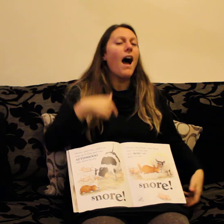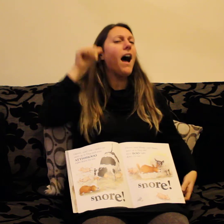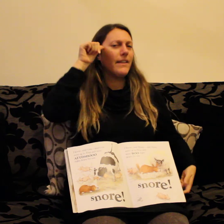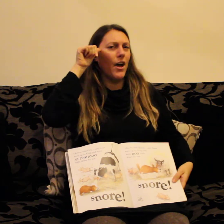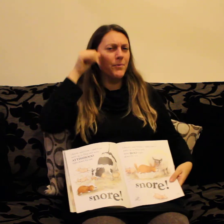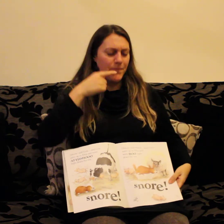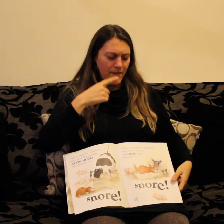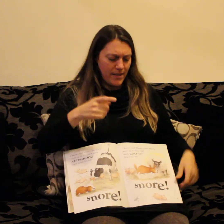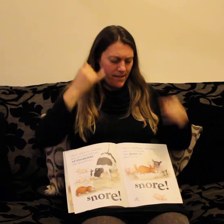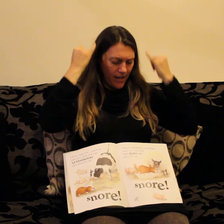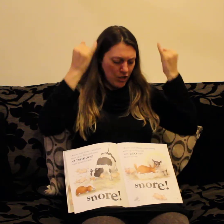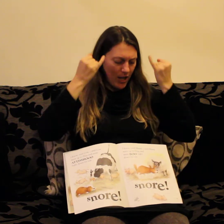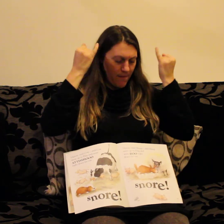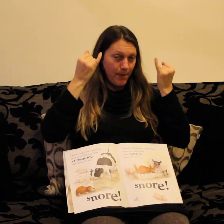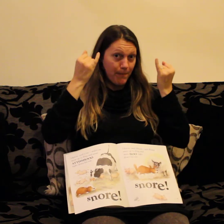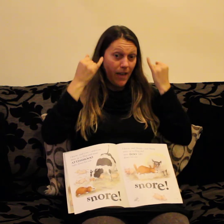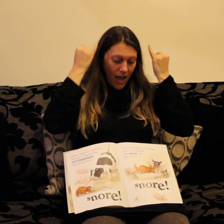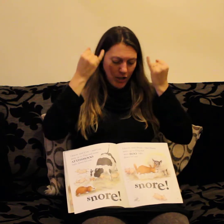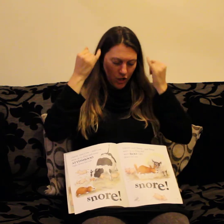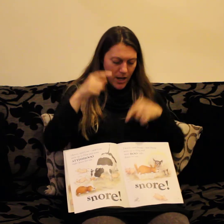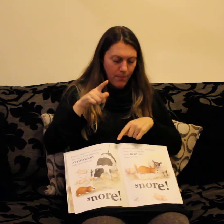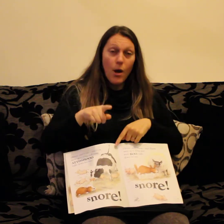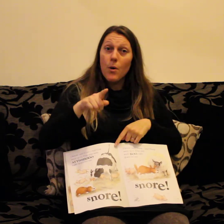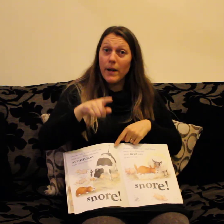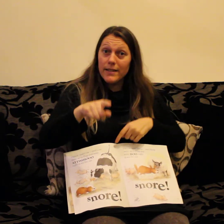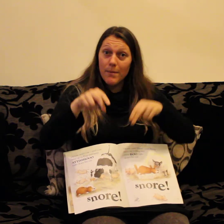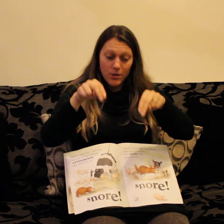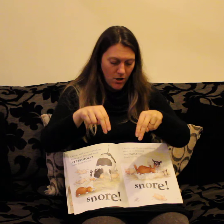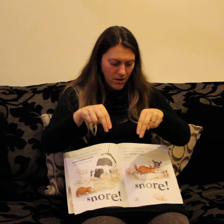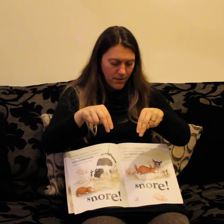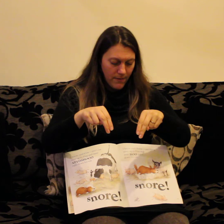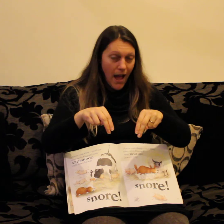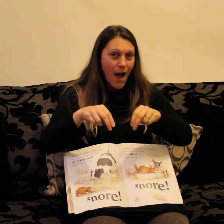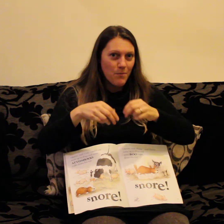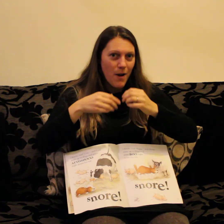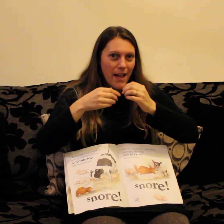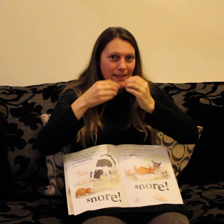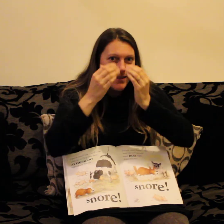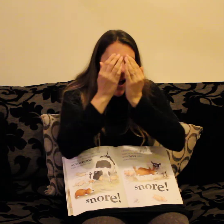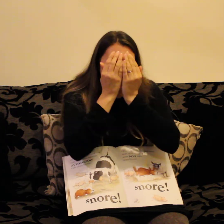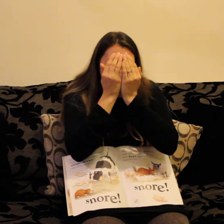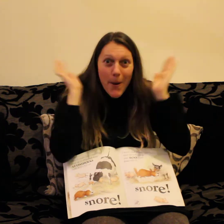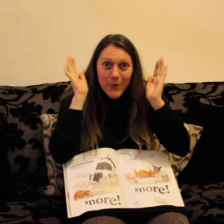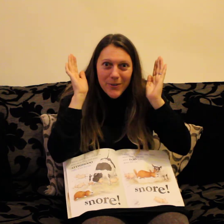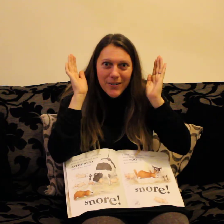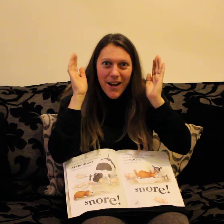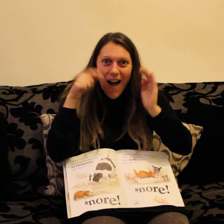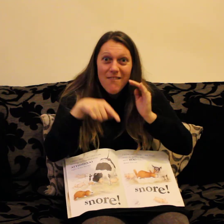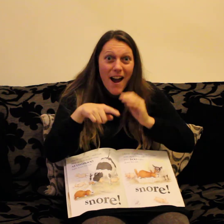I know, said Sheep, and Sheep went up to Dog and went, boo! Right